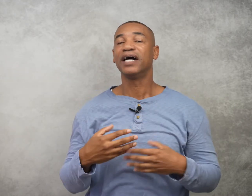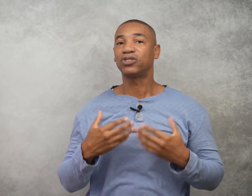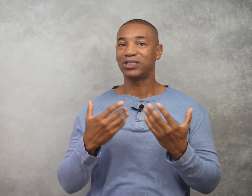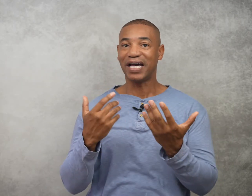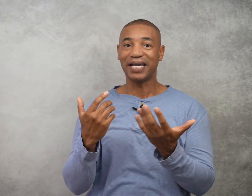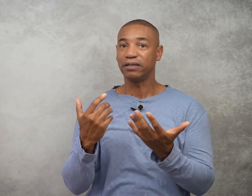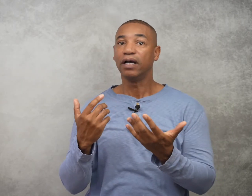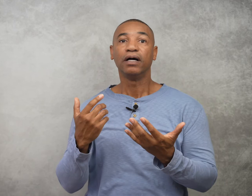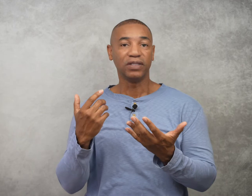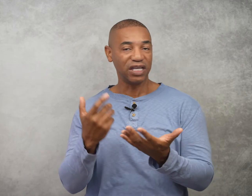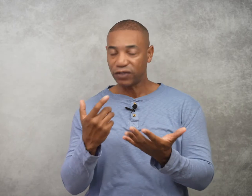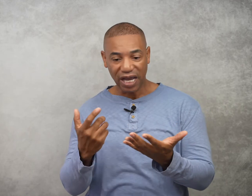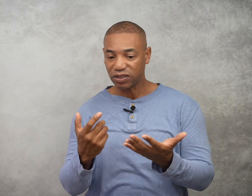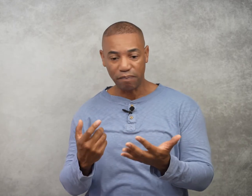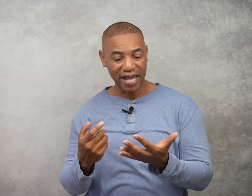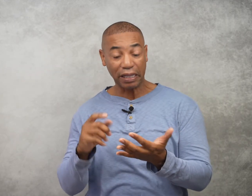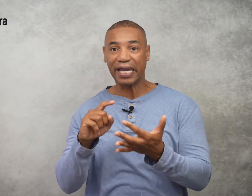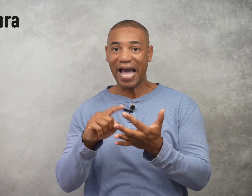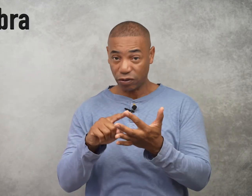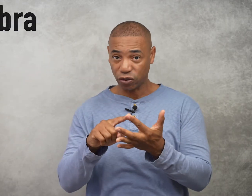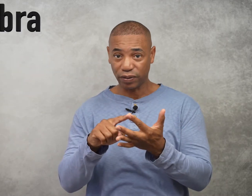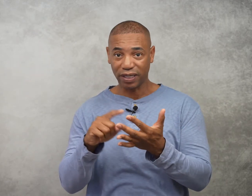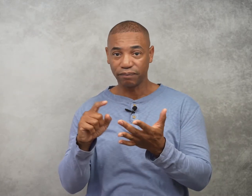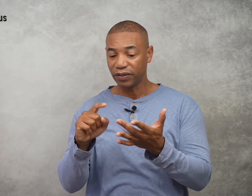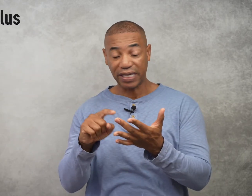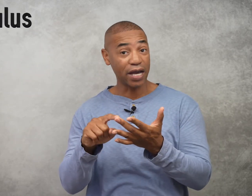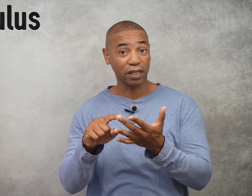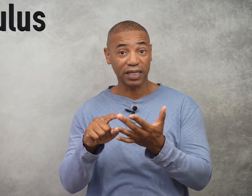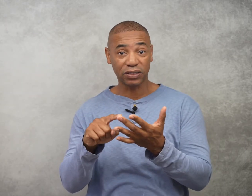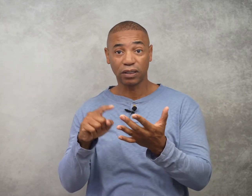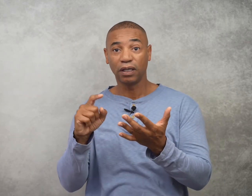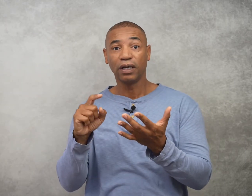to sign the different types of math like algebra, calculus,